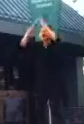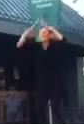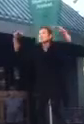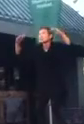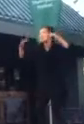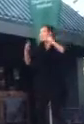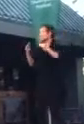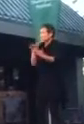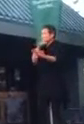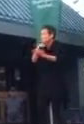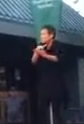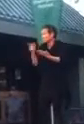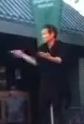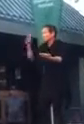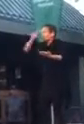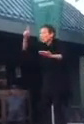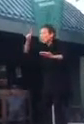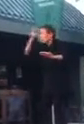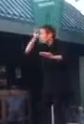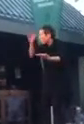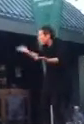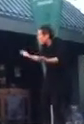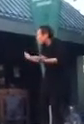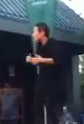someone to clean the temple, or maybe he could study.